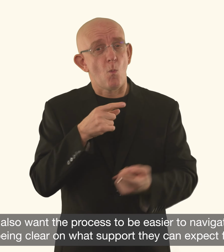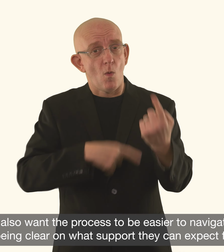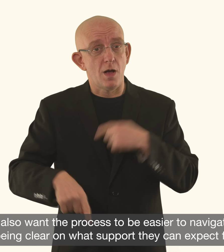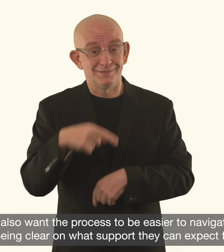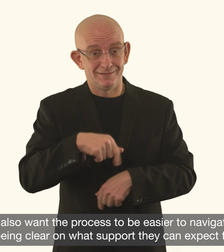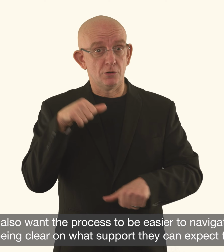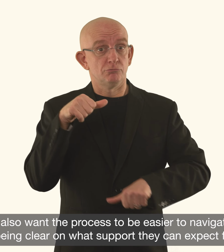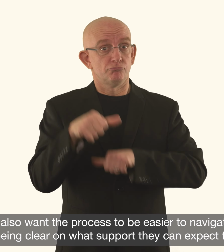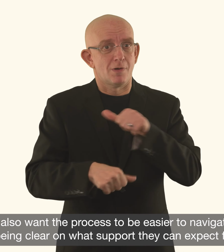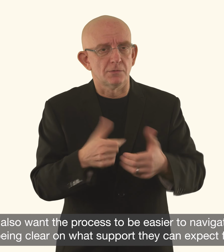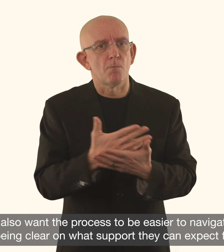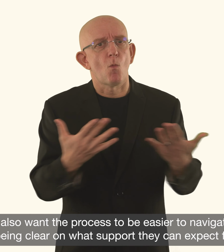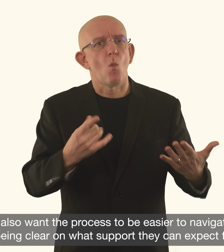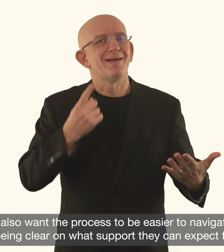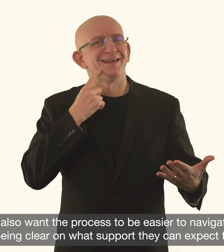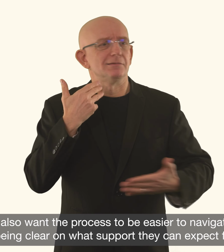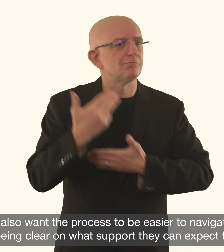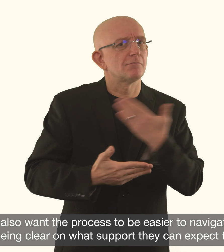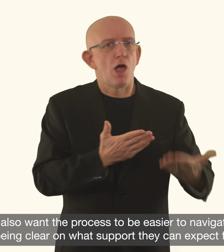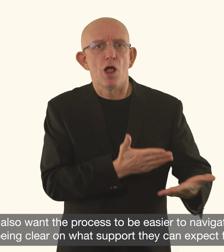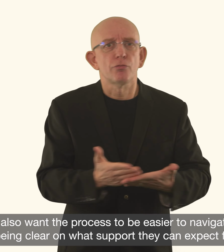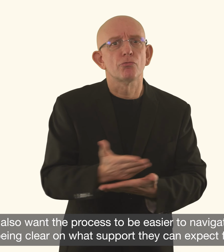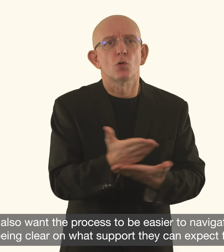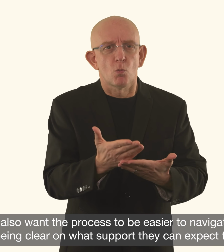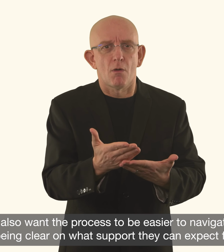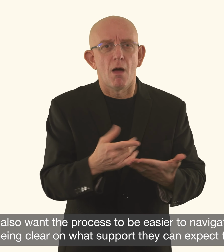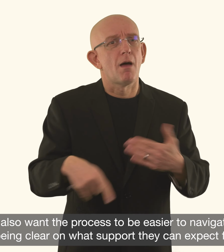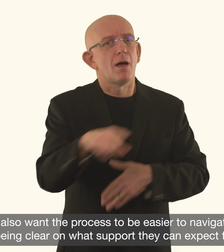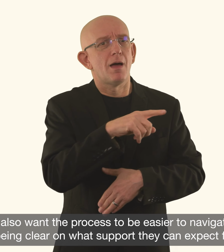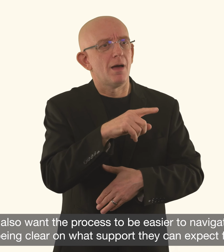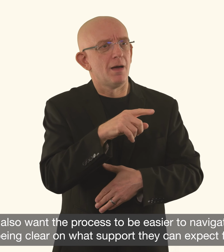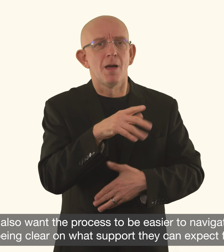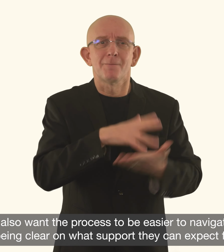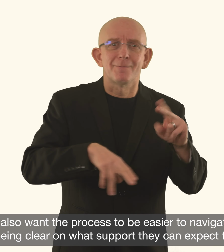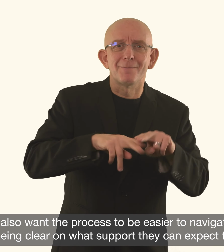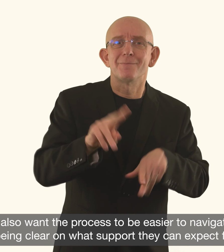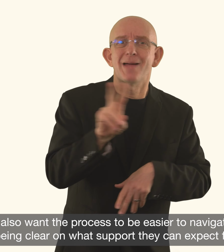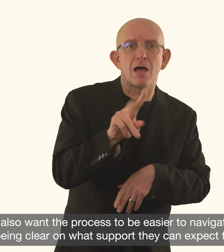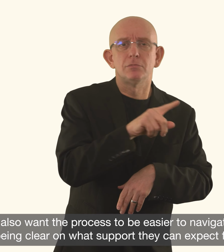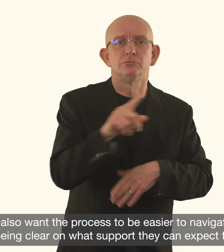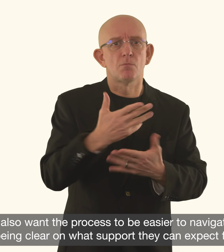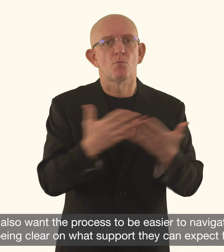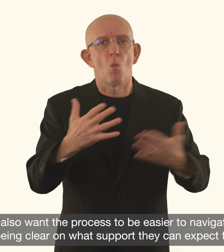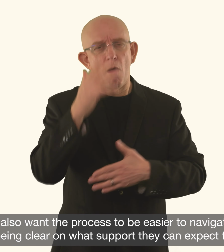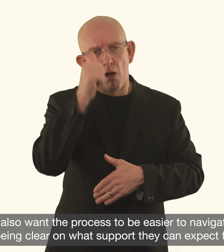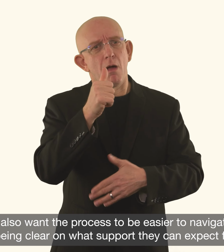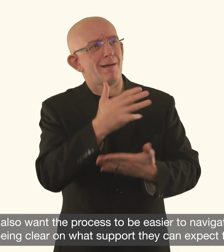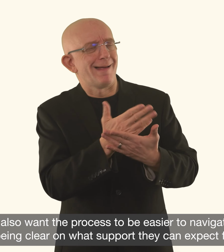We also want the process to be easy to navigate. With parents being clear on what support they can expect for their child.